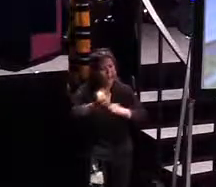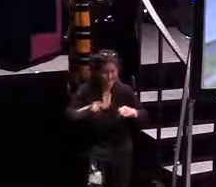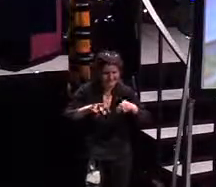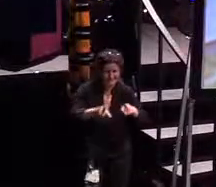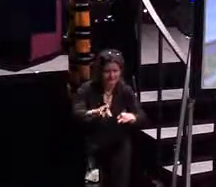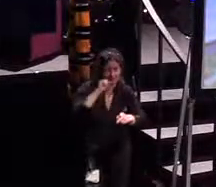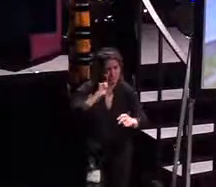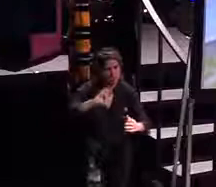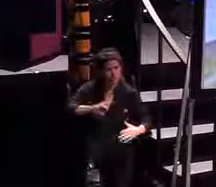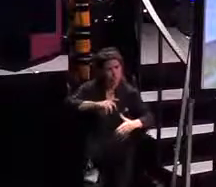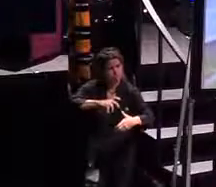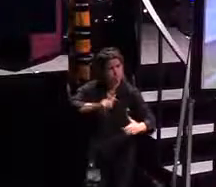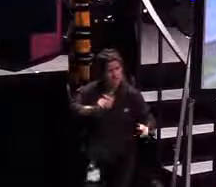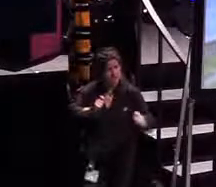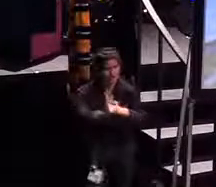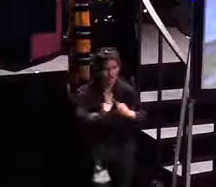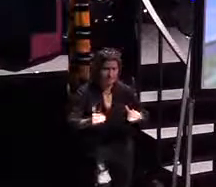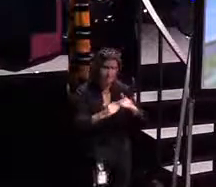and collective requirements.